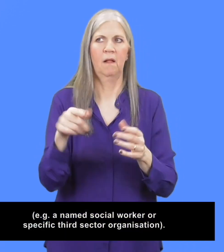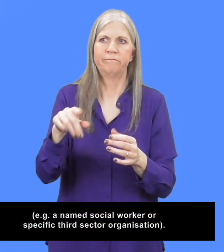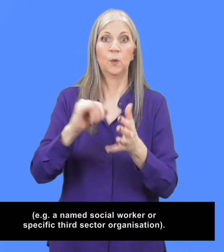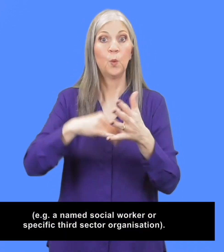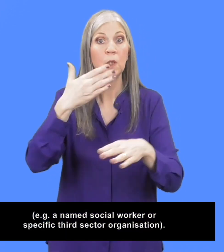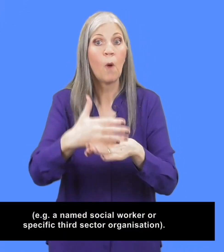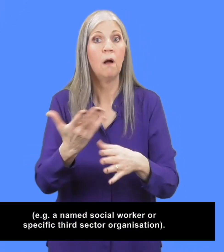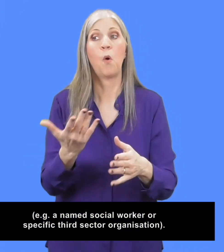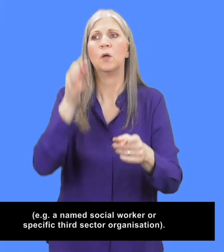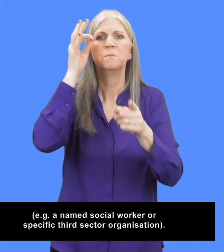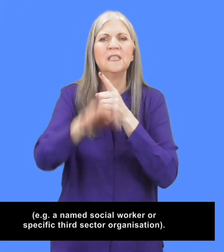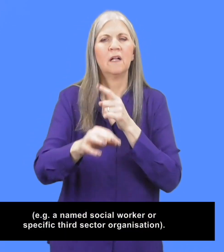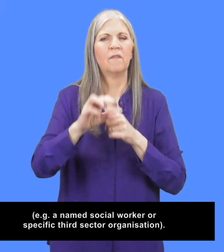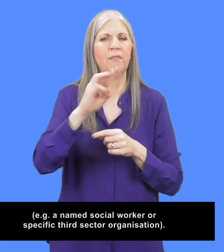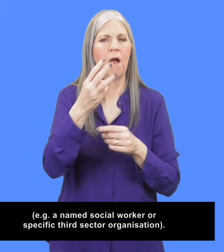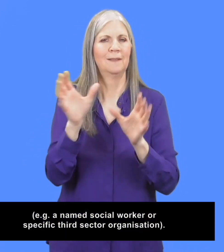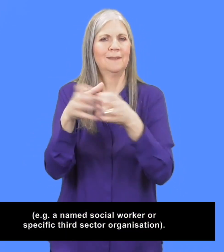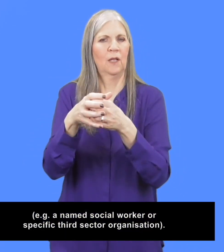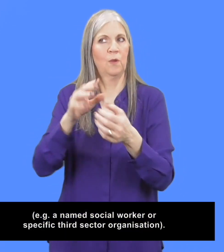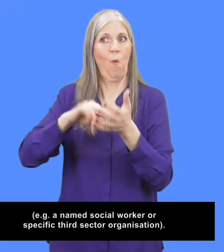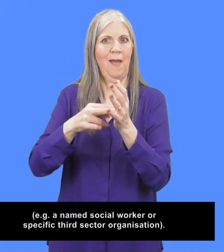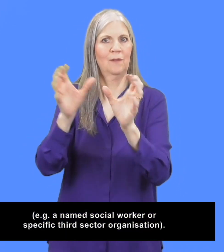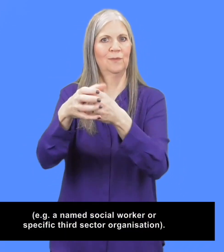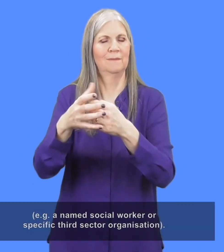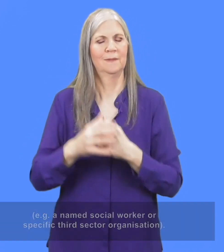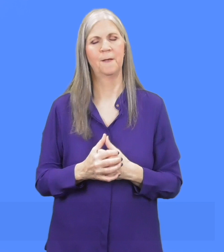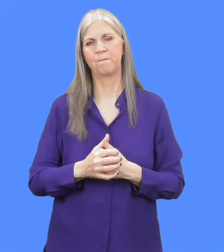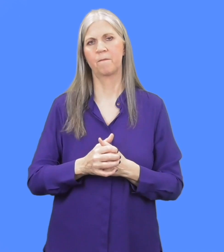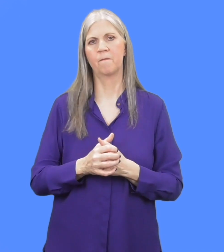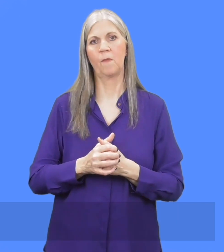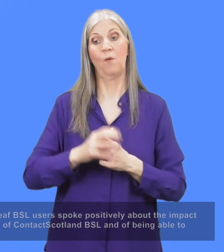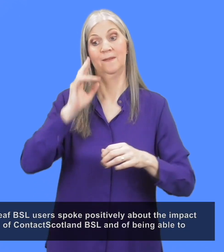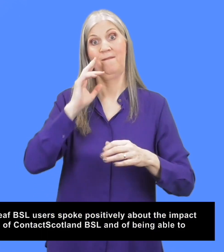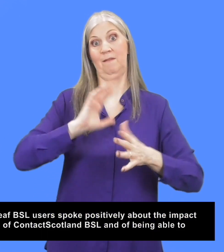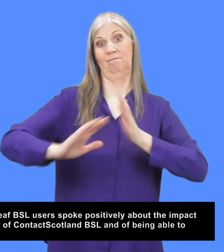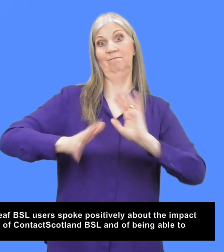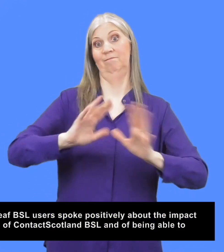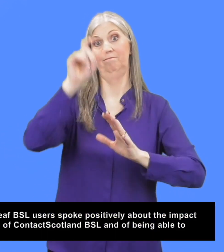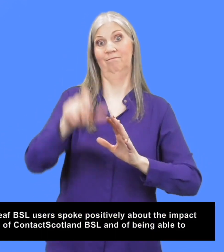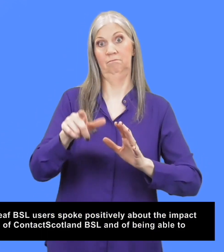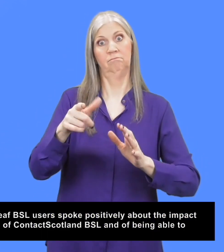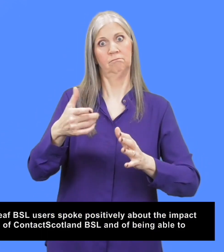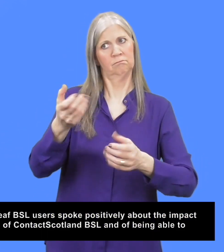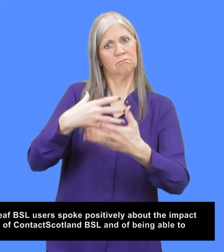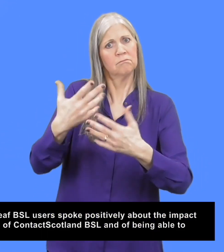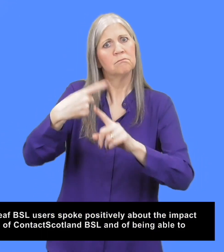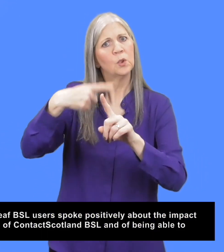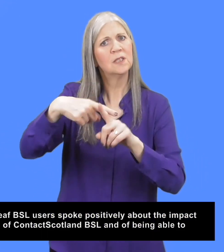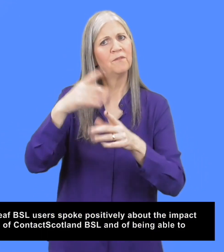social worker or specific third sector organisation. Deaf BSL users spoke positively about the impact